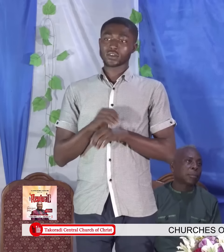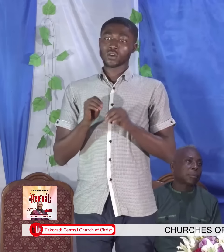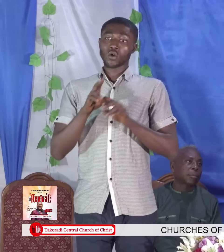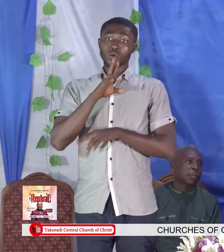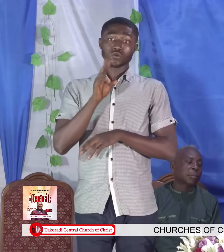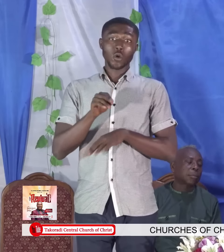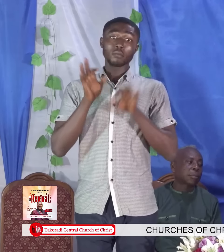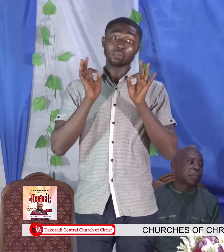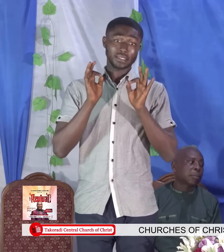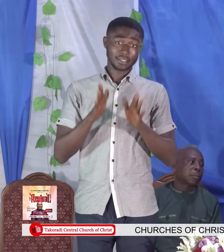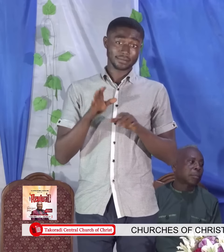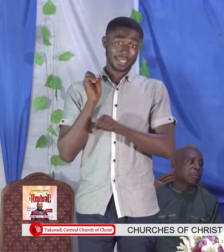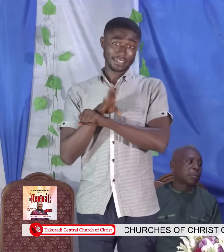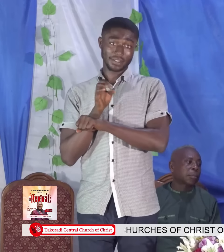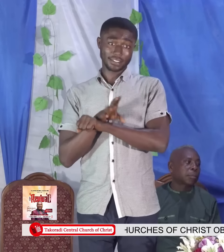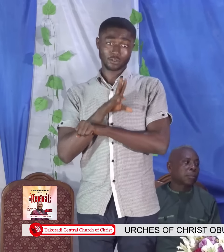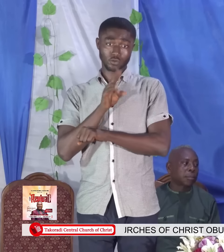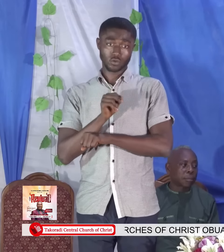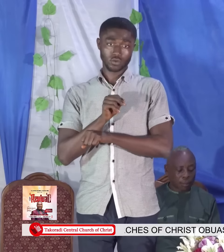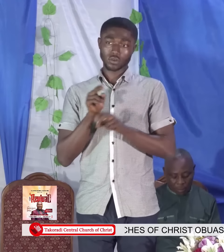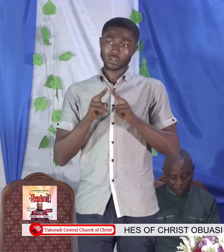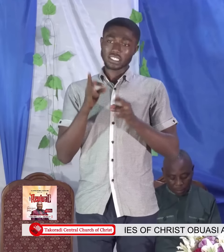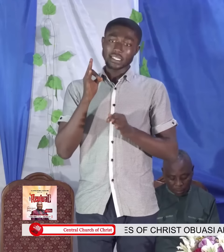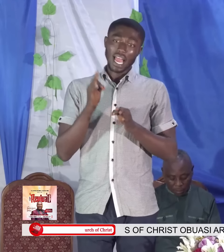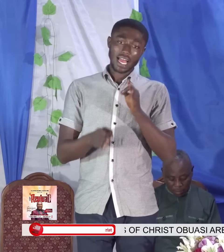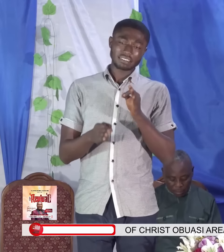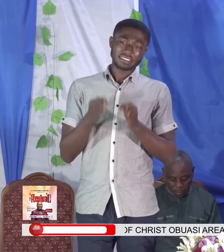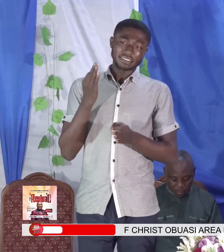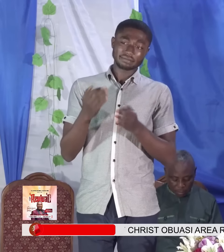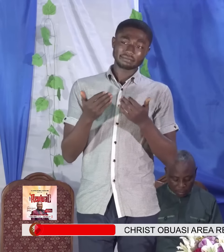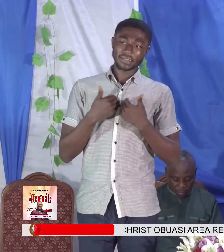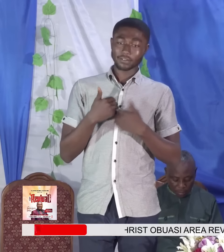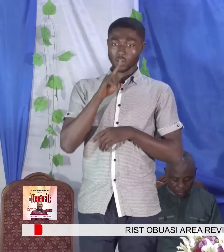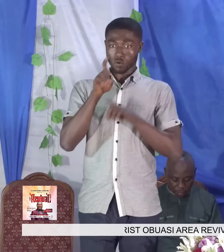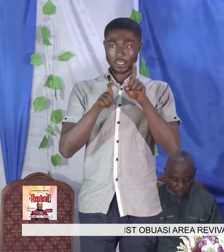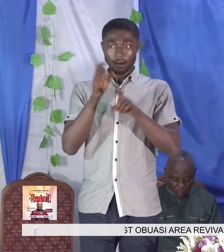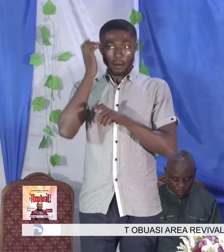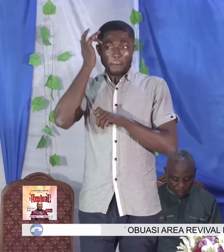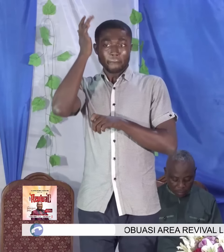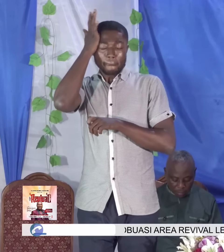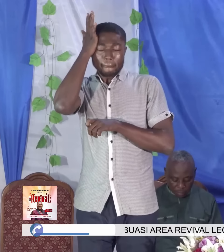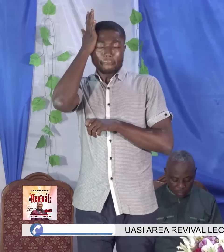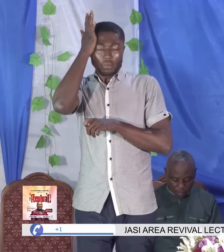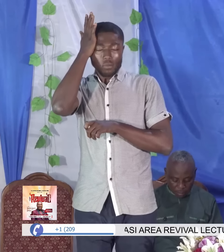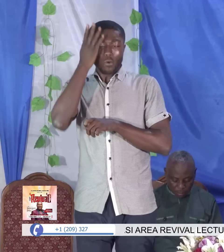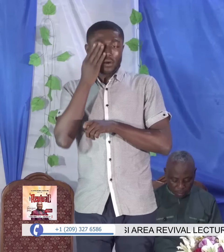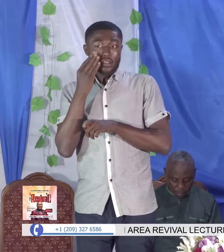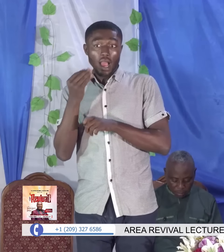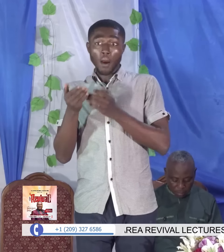sa enti no arade bo a ochina so wo asem bisa bia fa to trim na